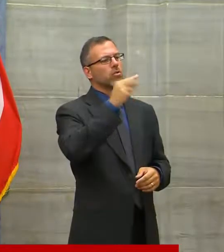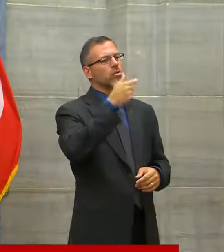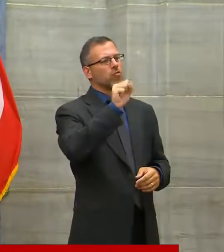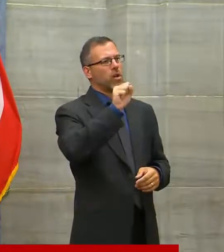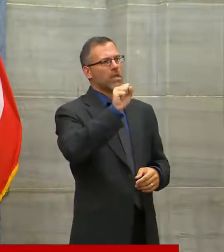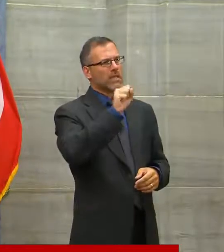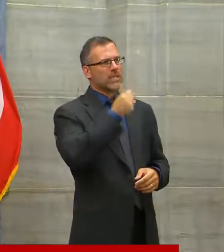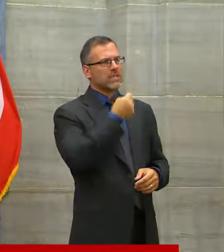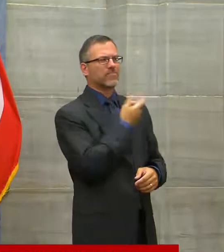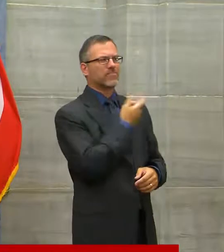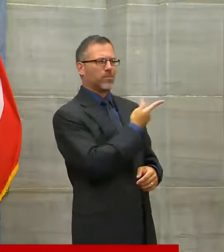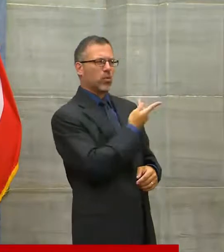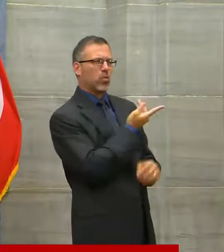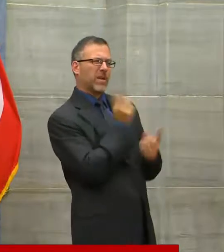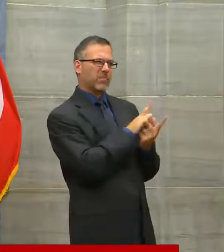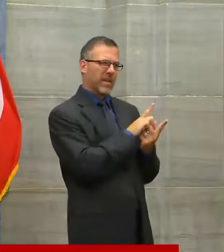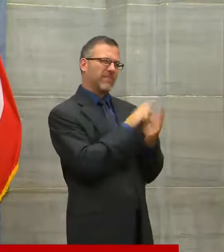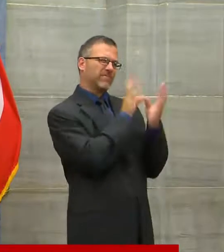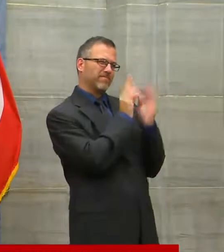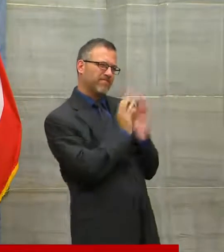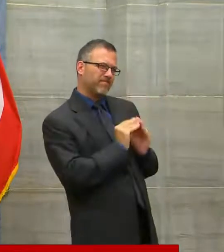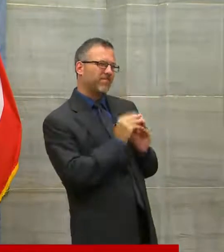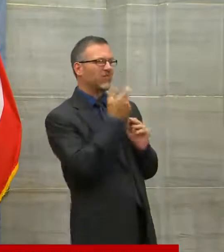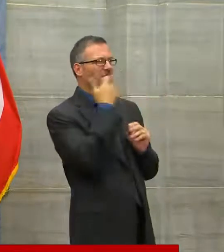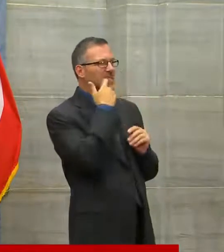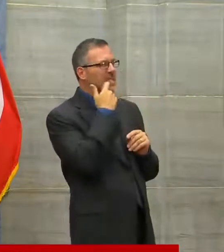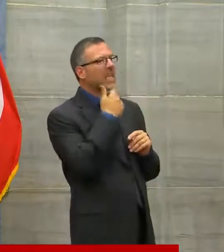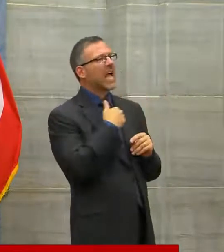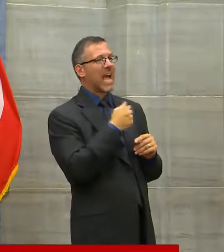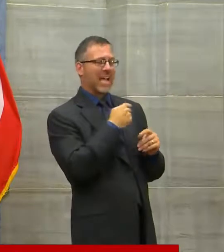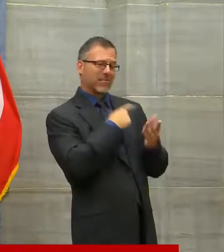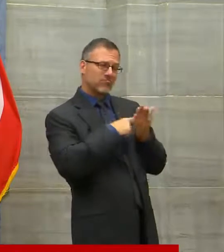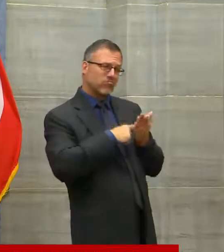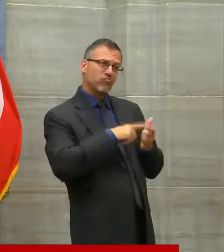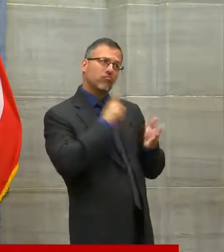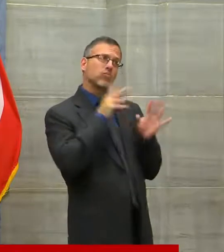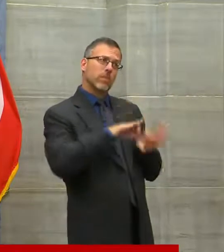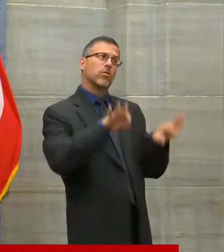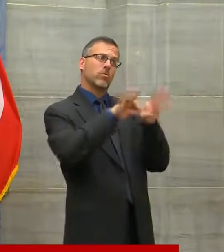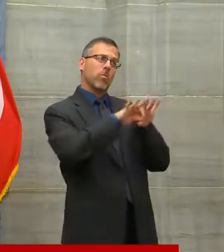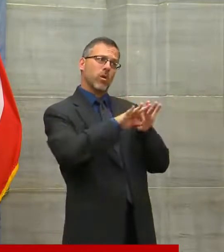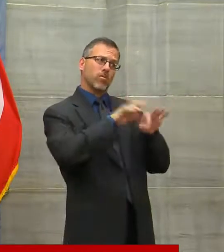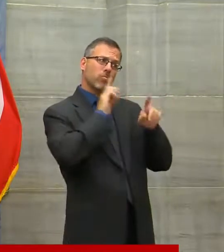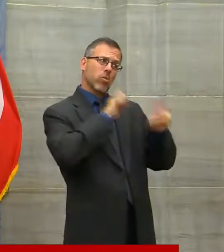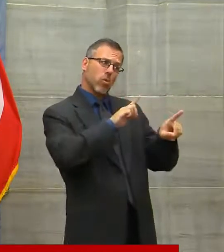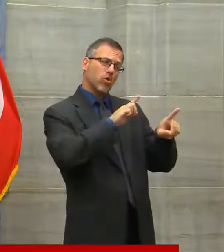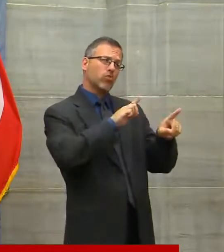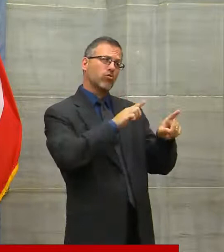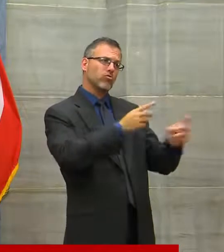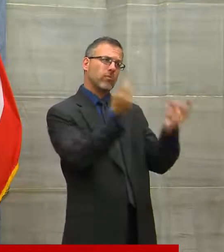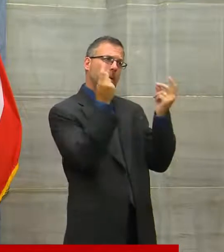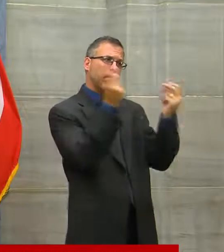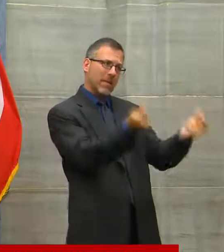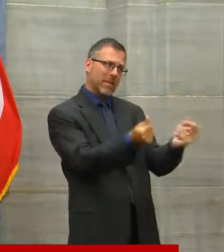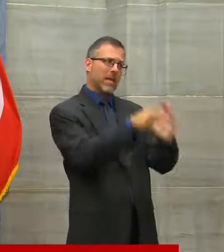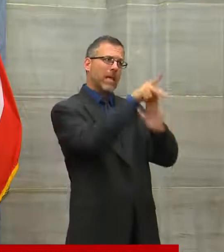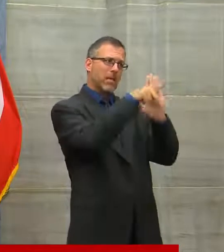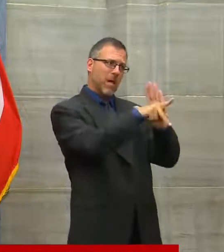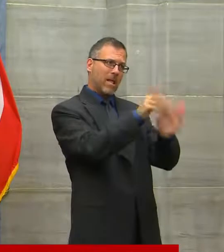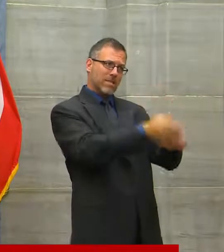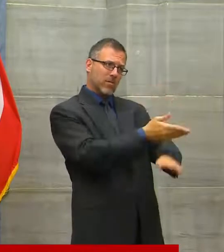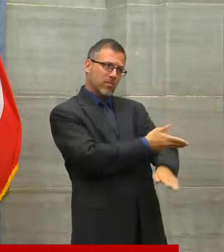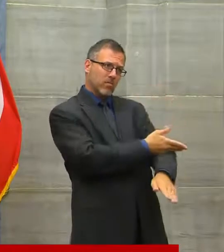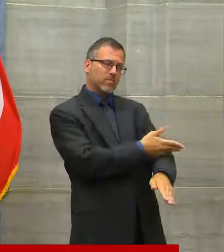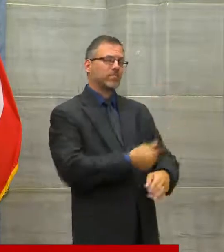to make policy changes immediately that are clear and that we can institute right